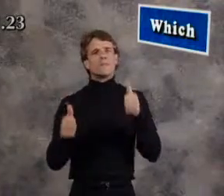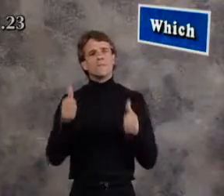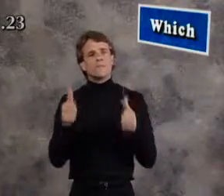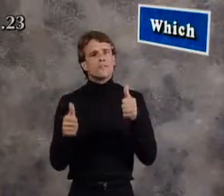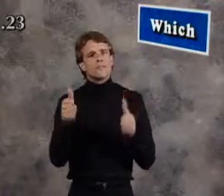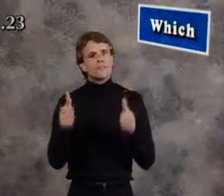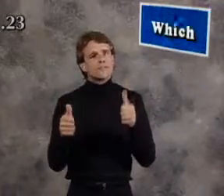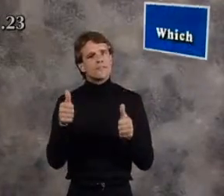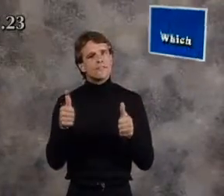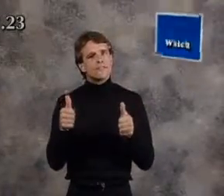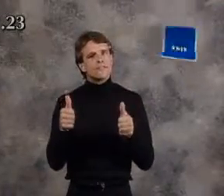Which?